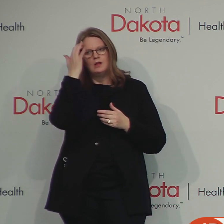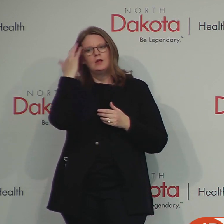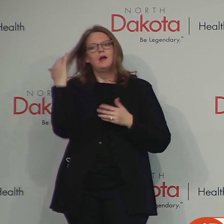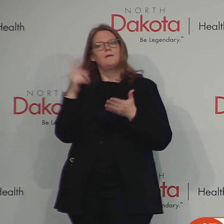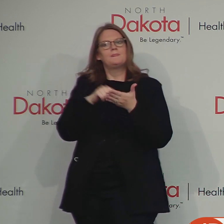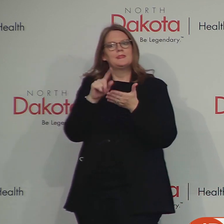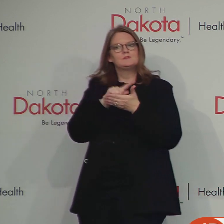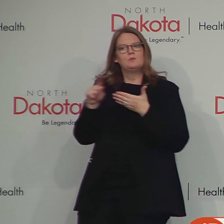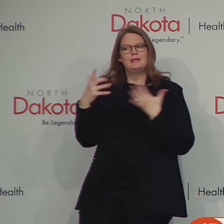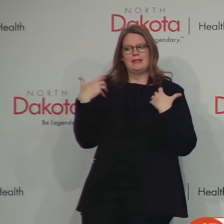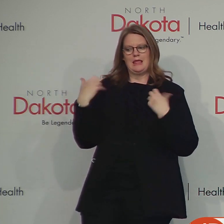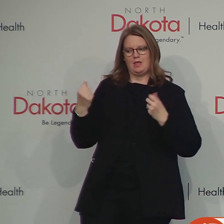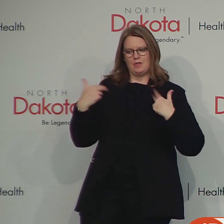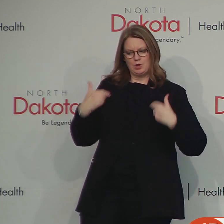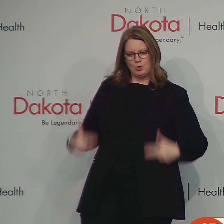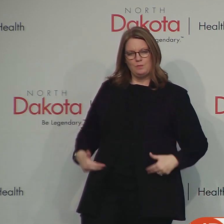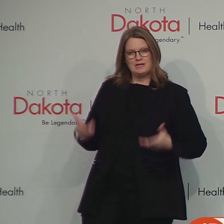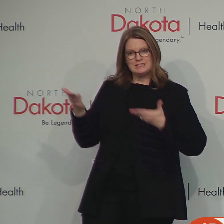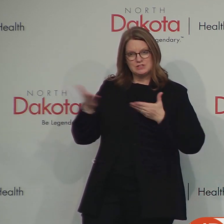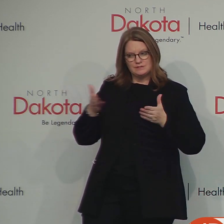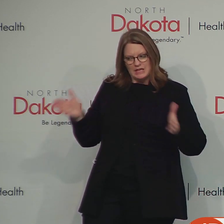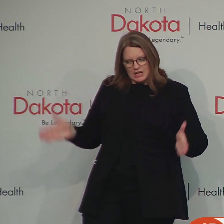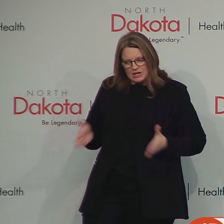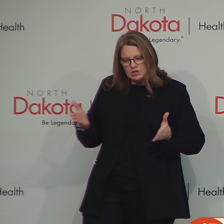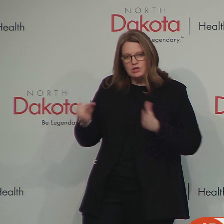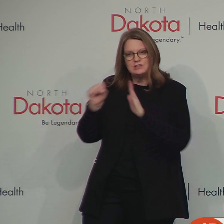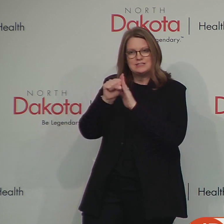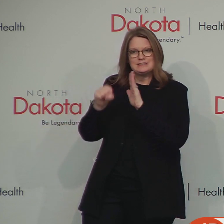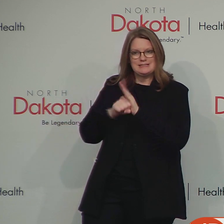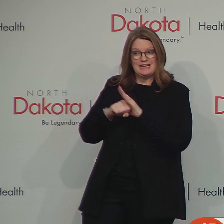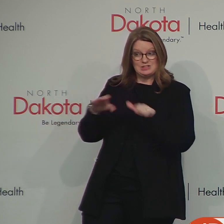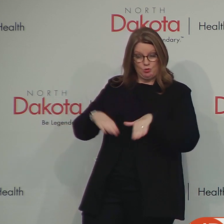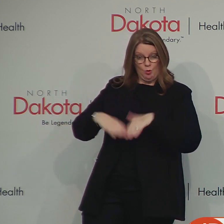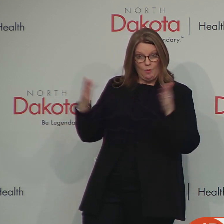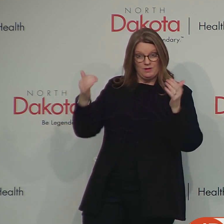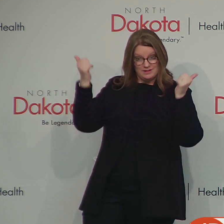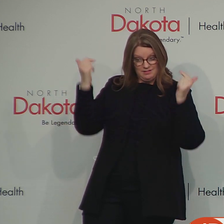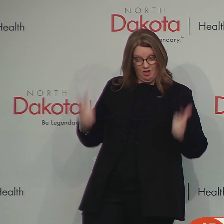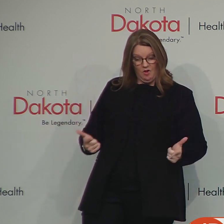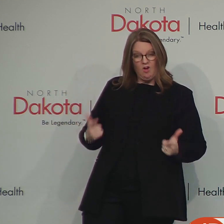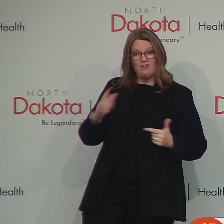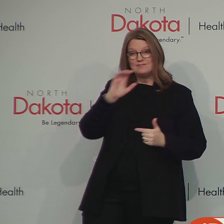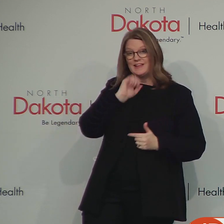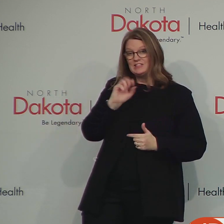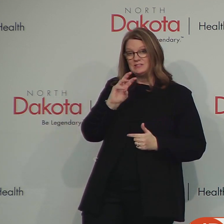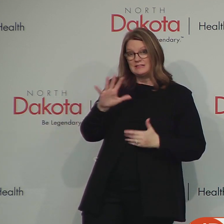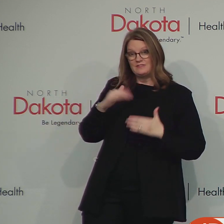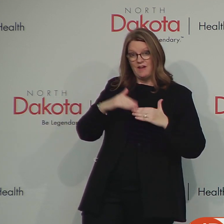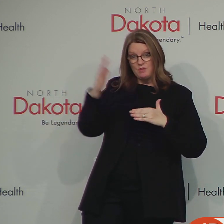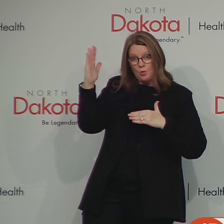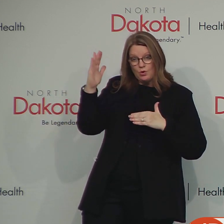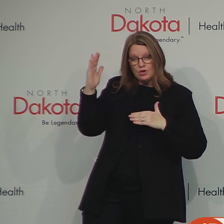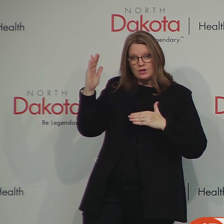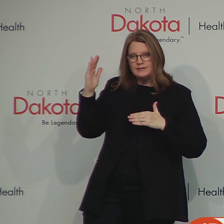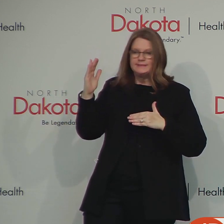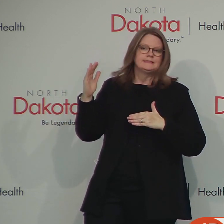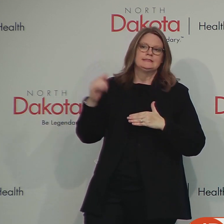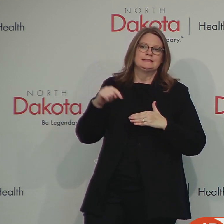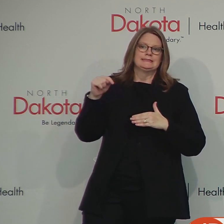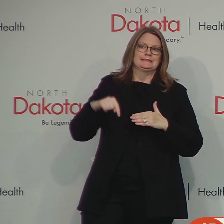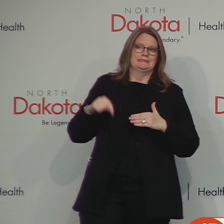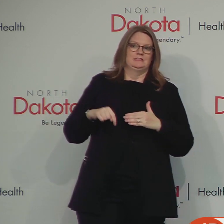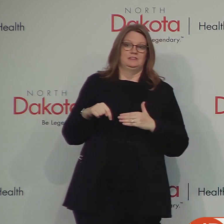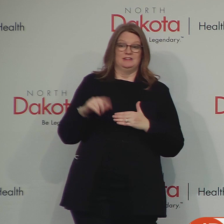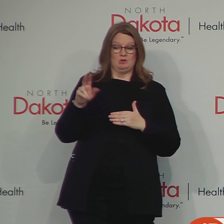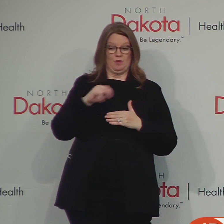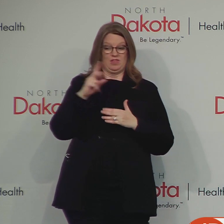Health and Human Services did encourage states to open it up to everybody 65 and older, but due to the limited supplies of